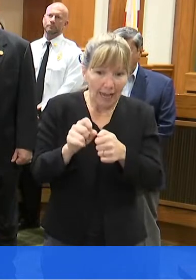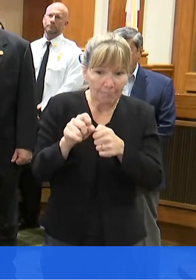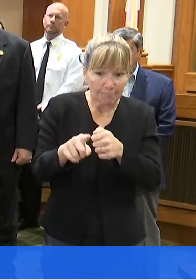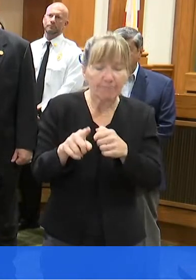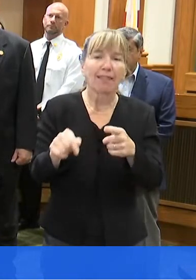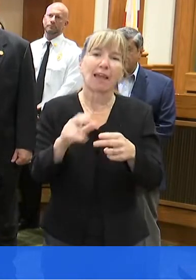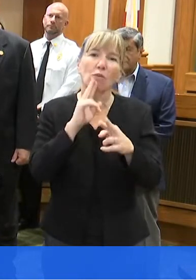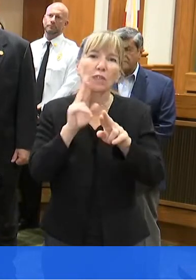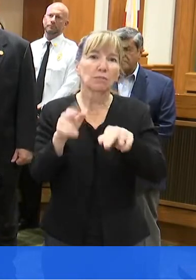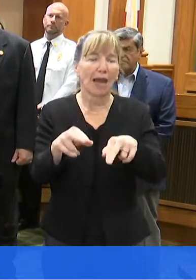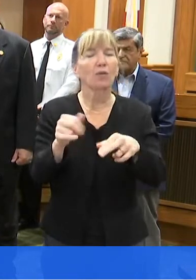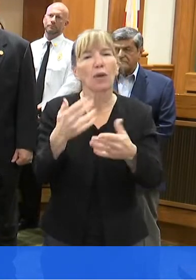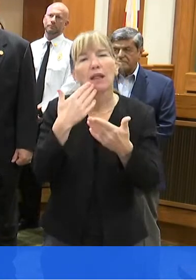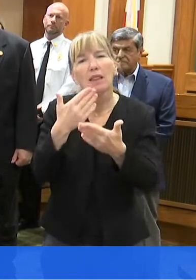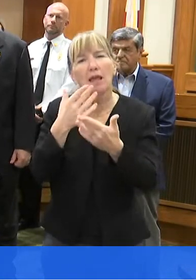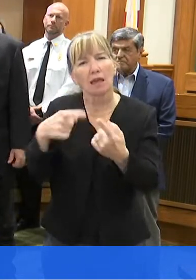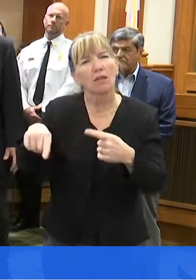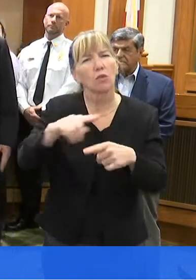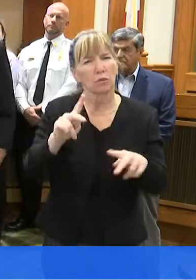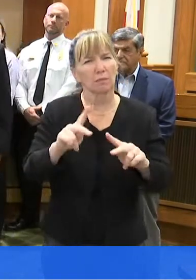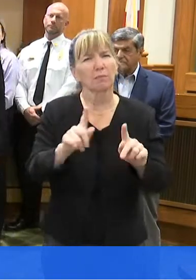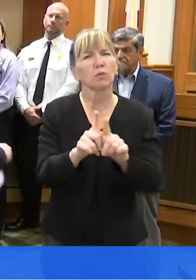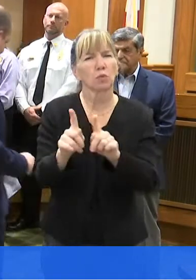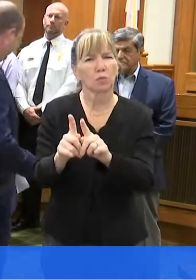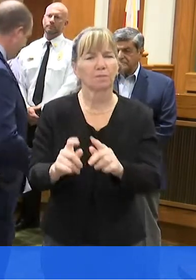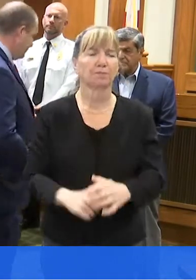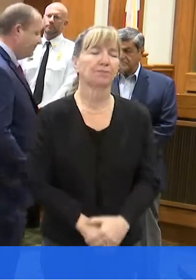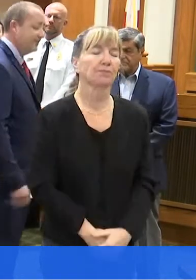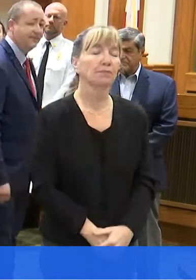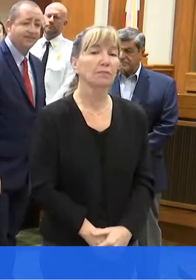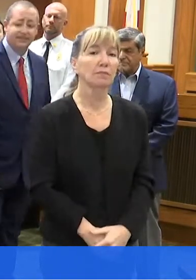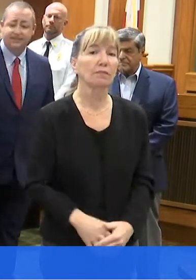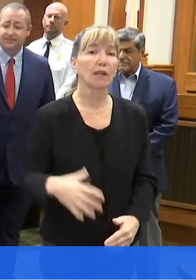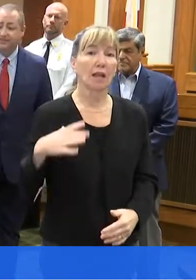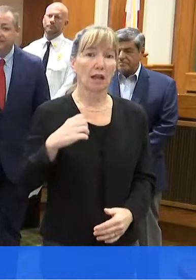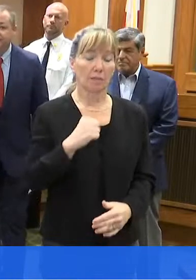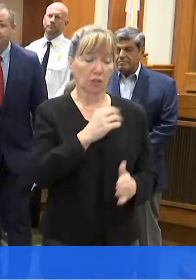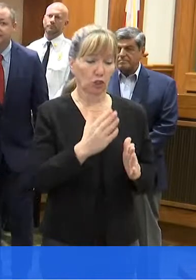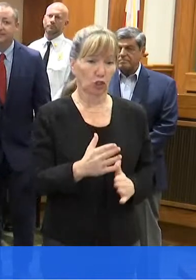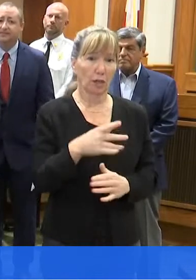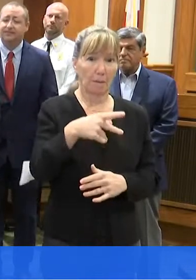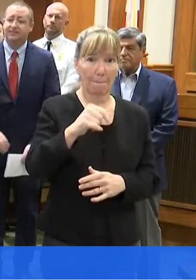each and every day. Commissioner Pendergrass? Thank you. Thank you, Ben.